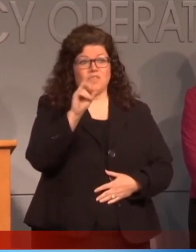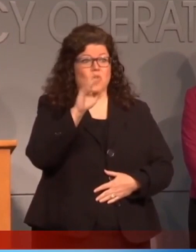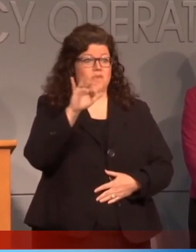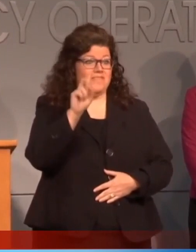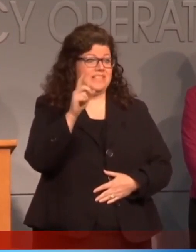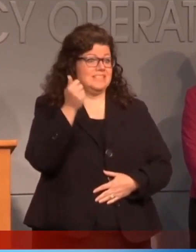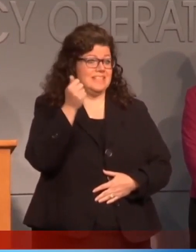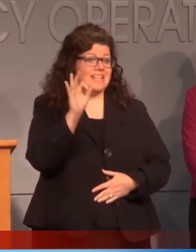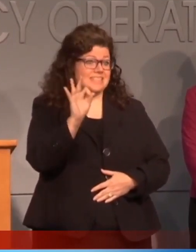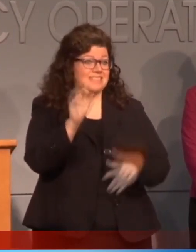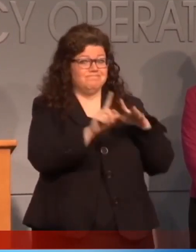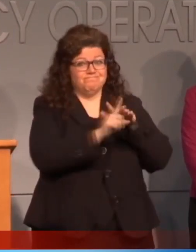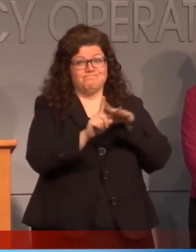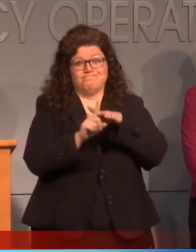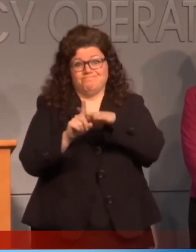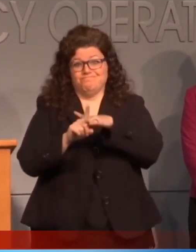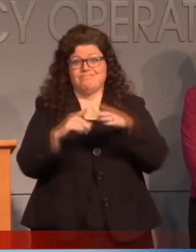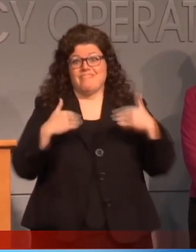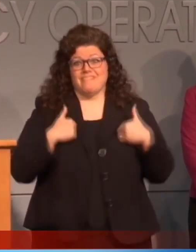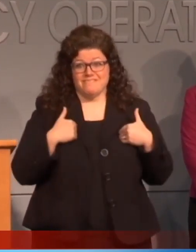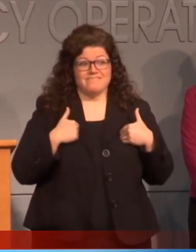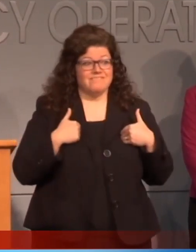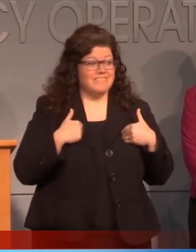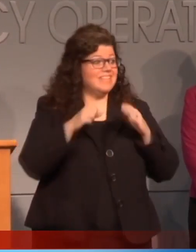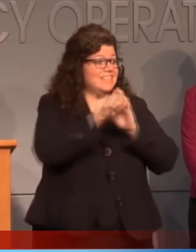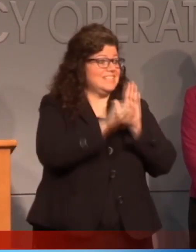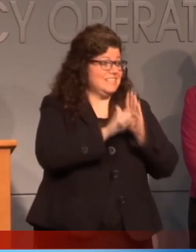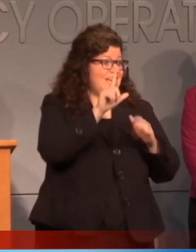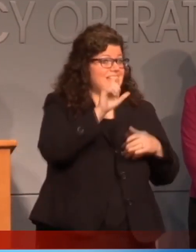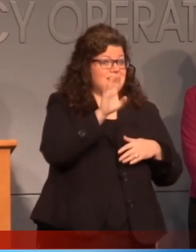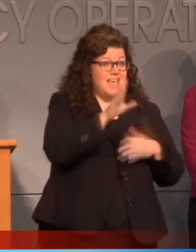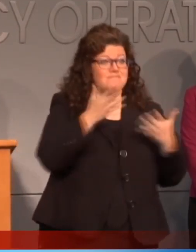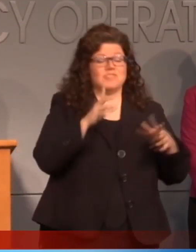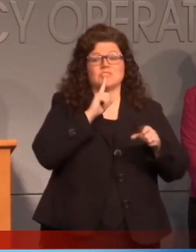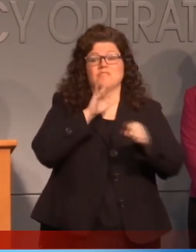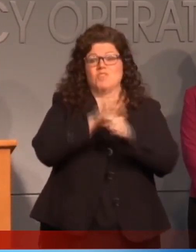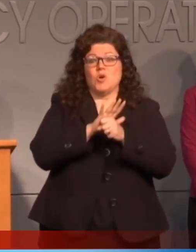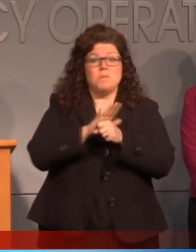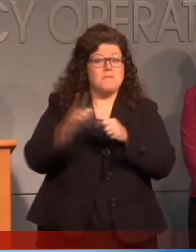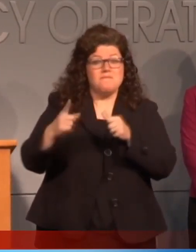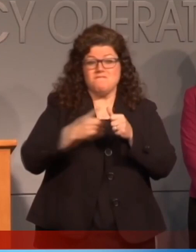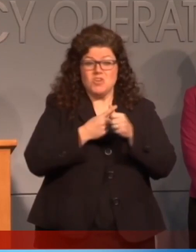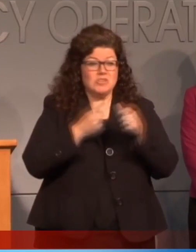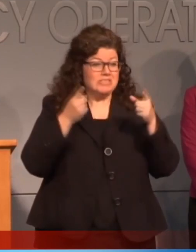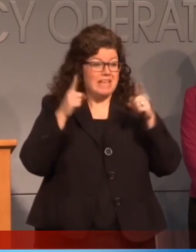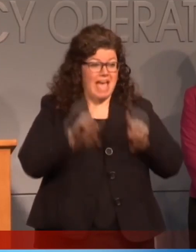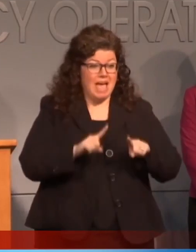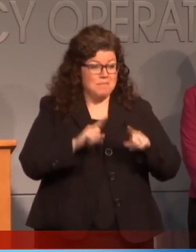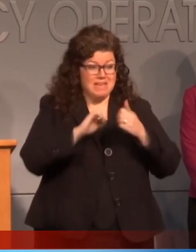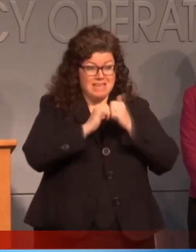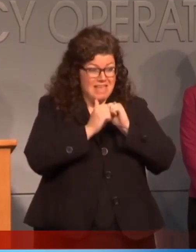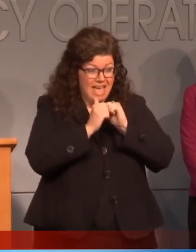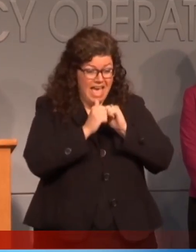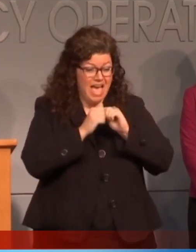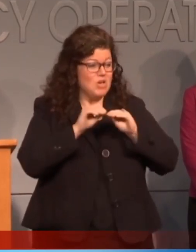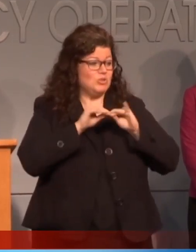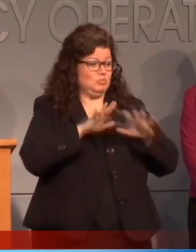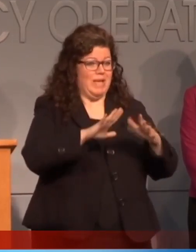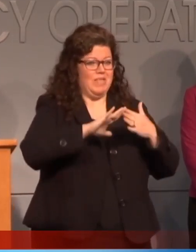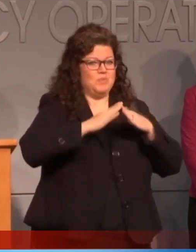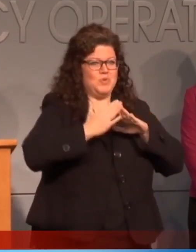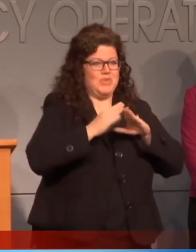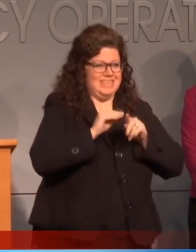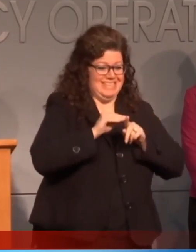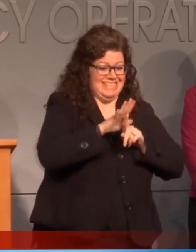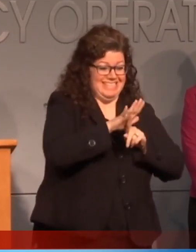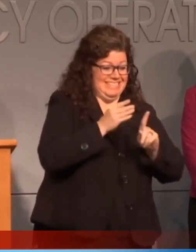COVID-19. Our state lab has now confirmed our first case due to community spread in